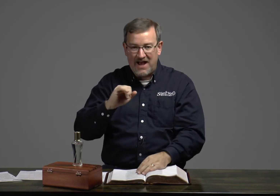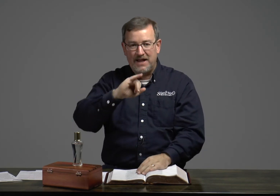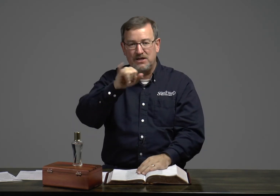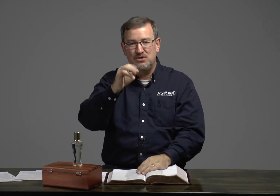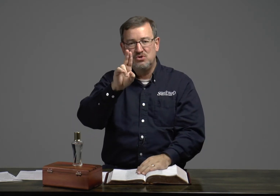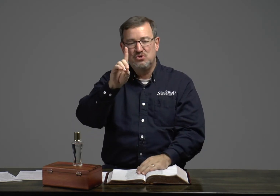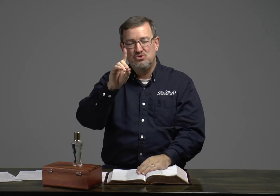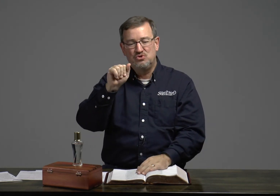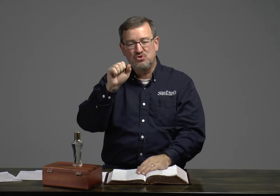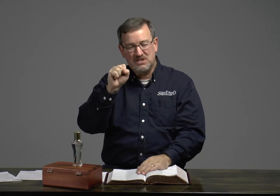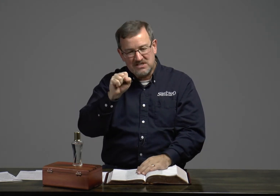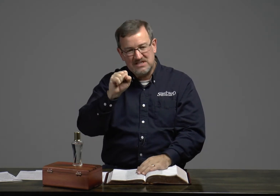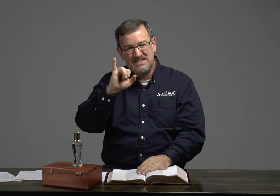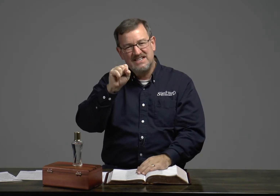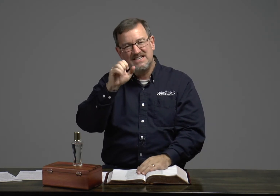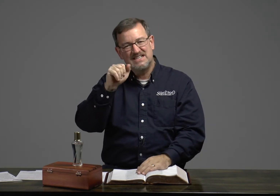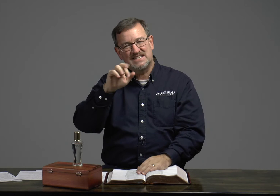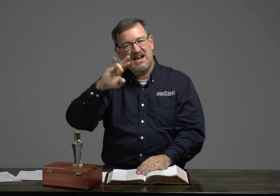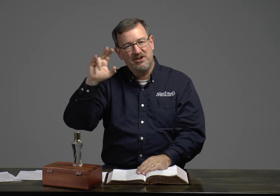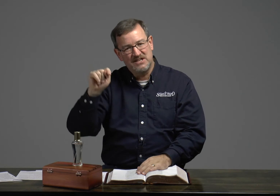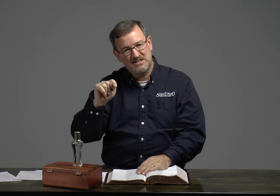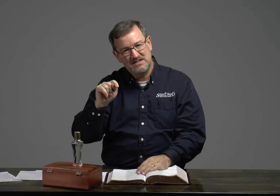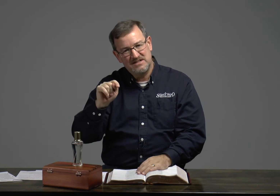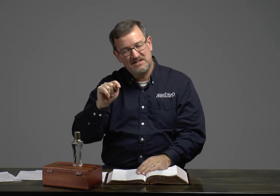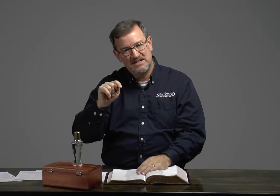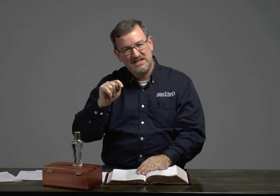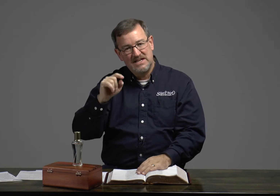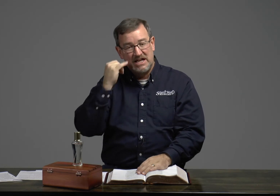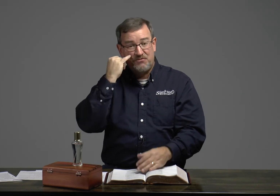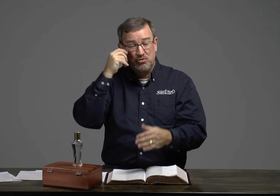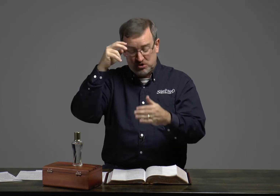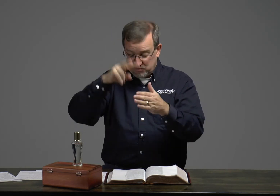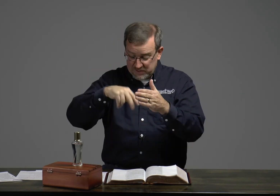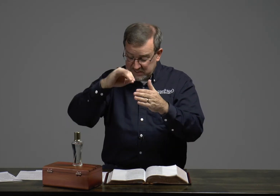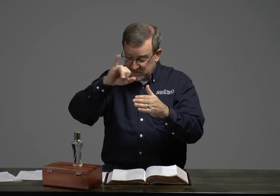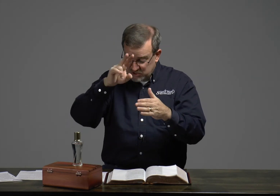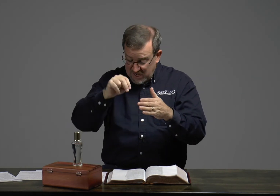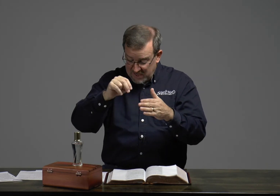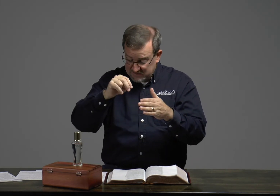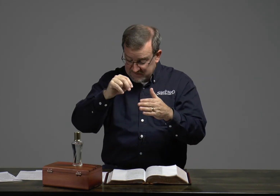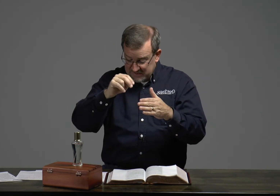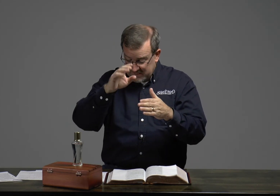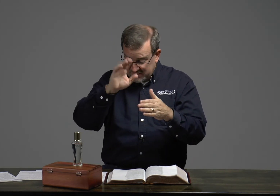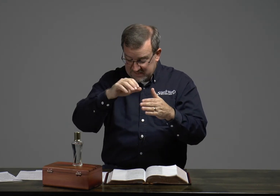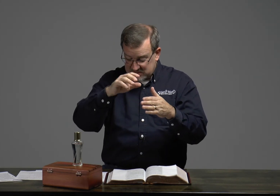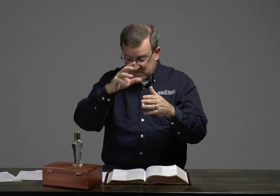by Judas Iscariot. If you were to read John,